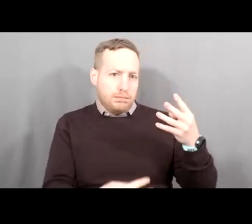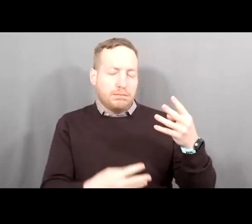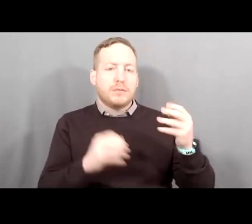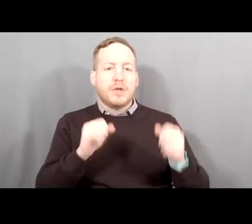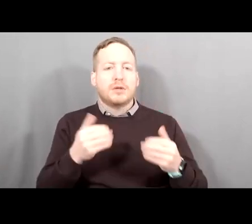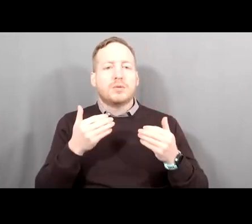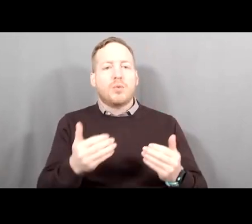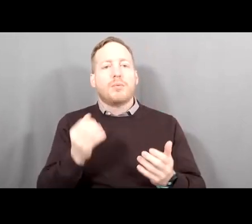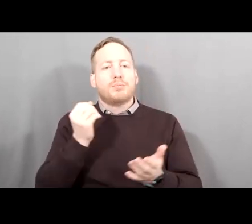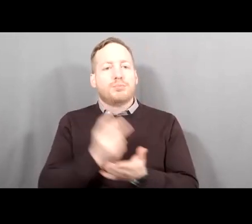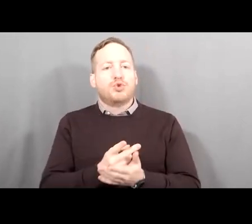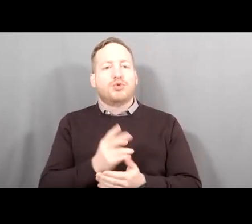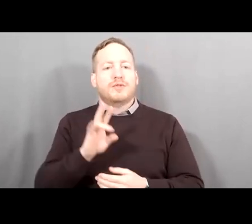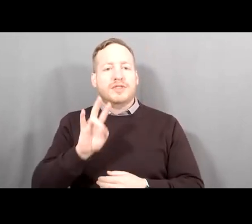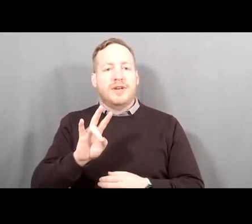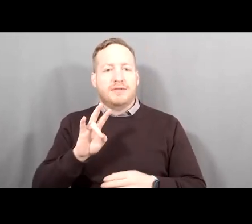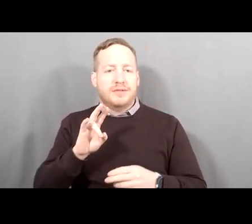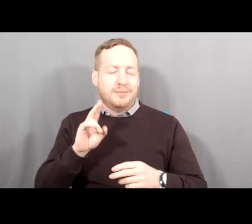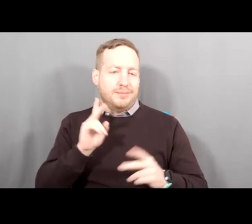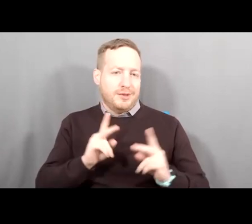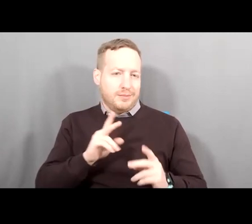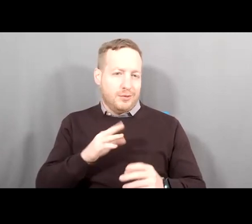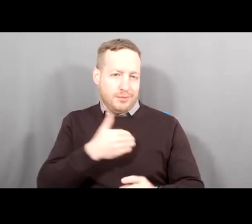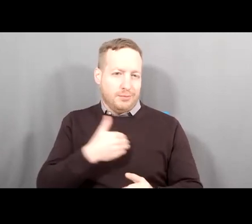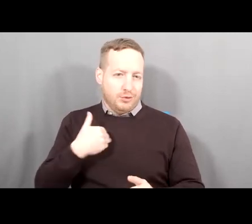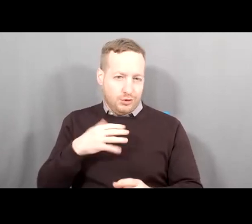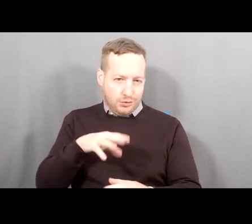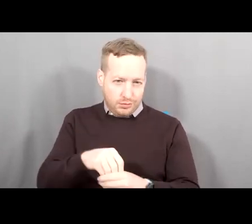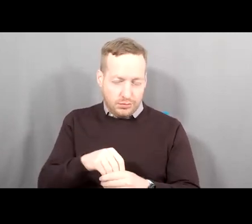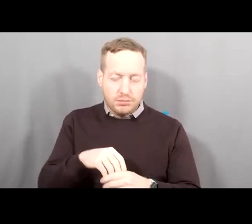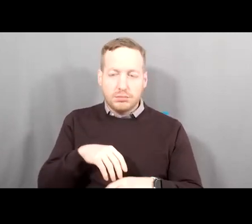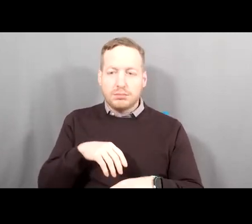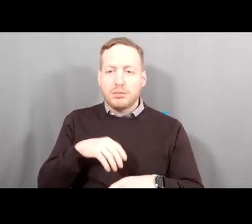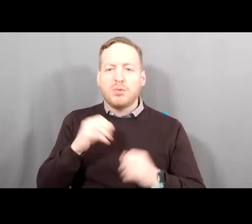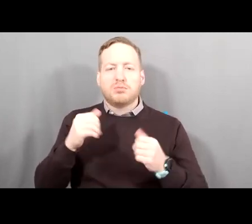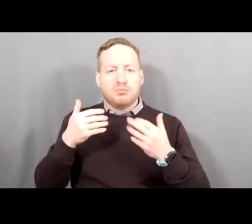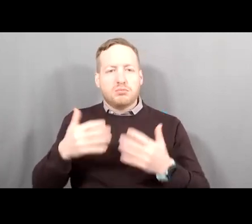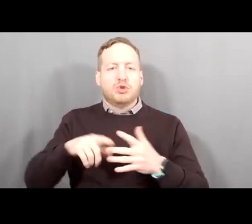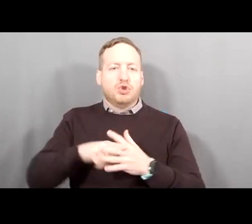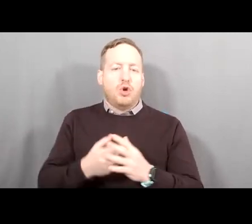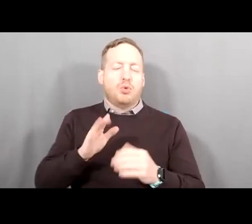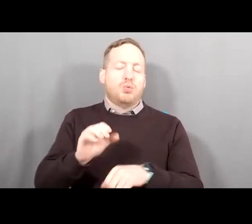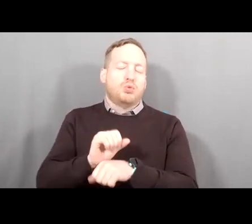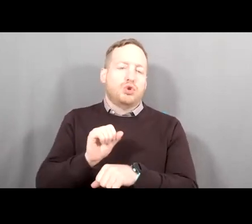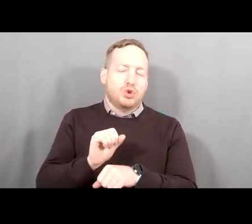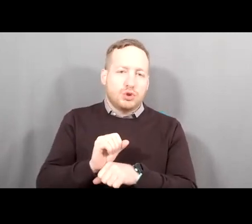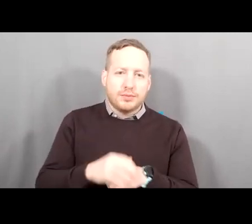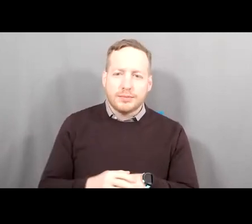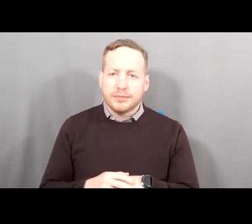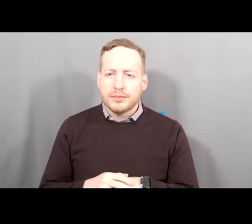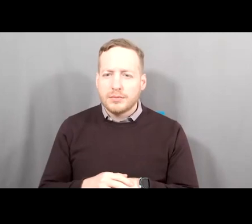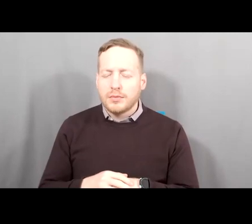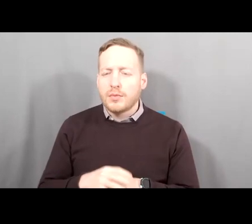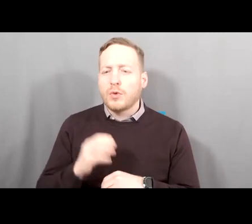in February, we will have a full list and we can go ahead and approve 7 members to join, so we